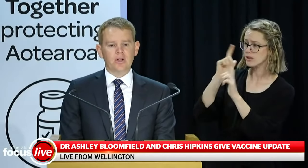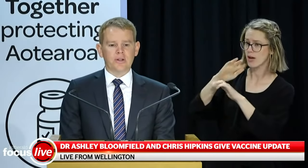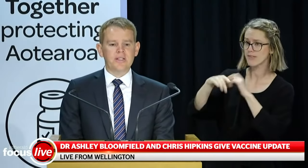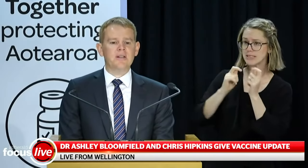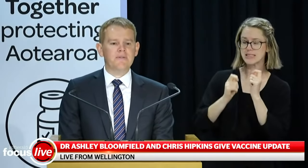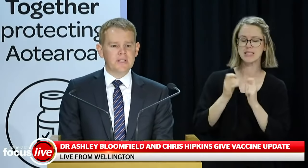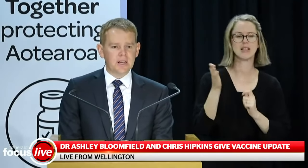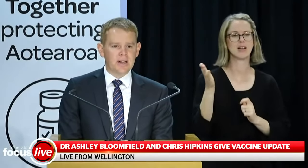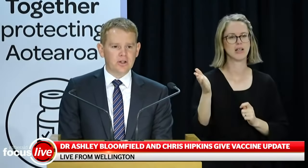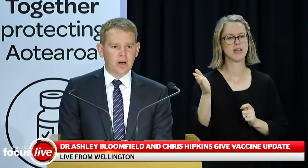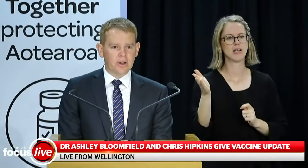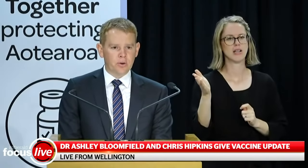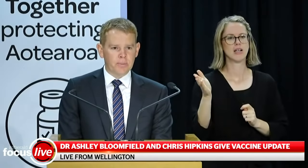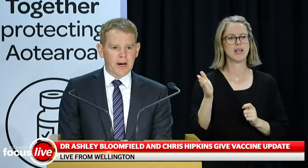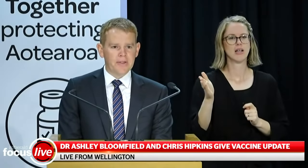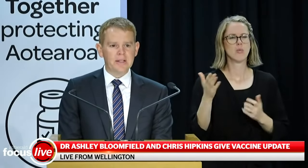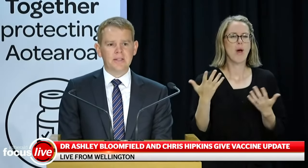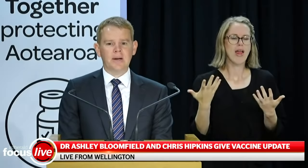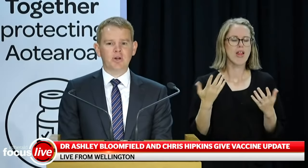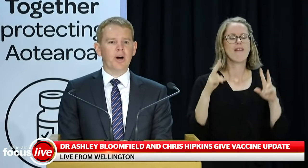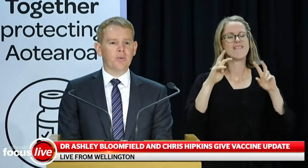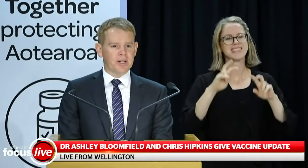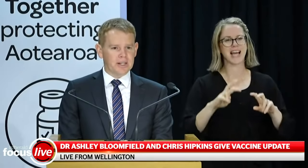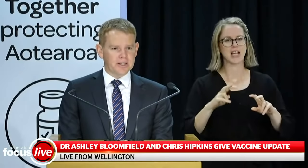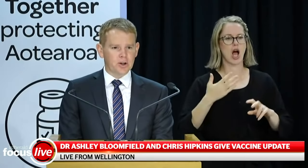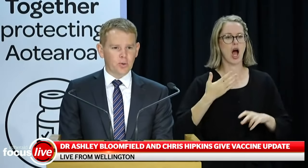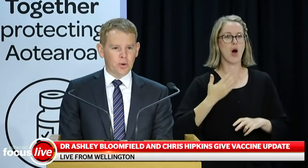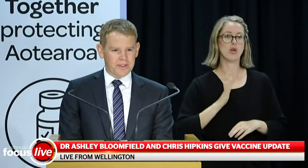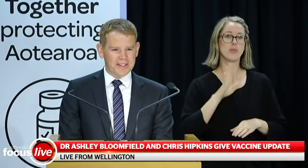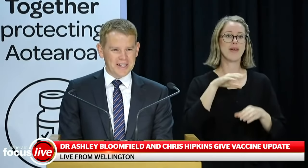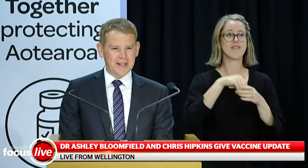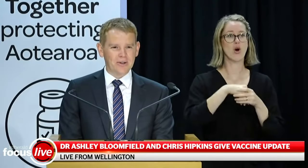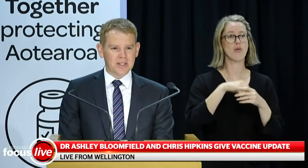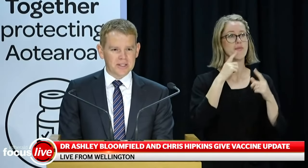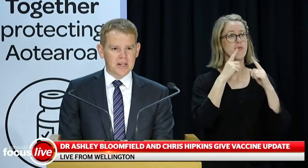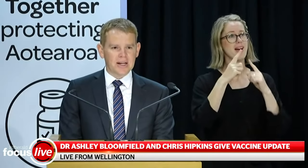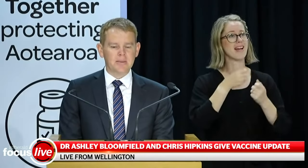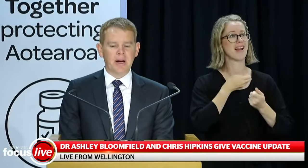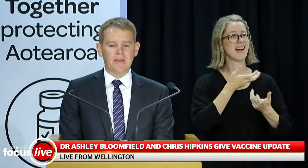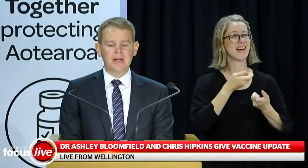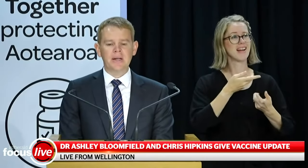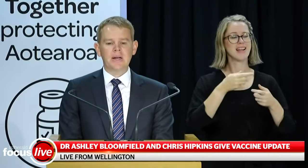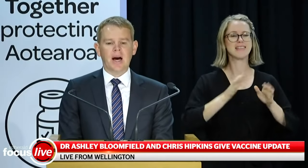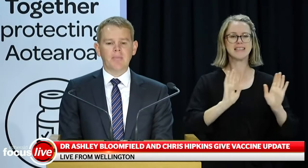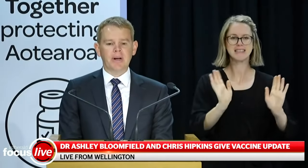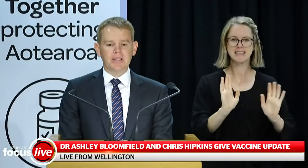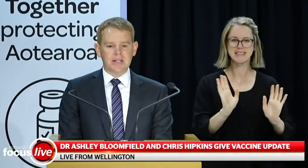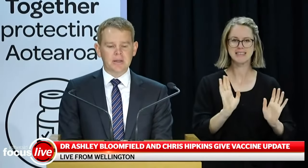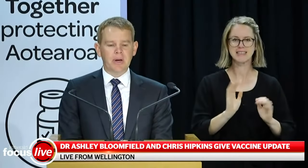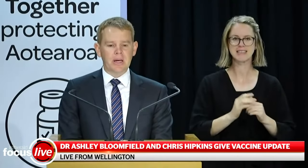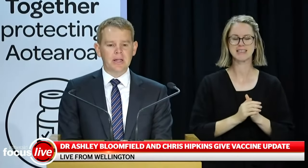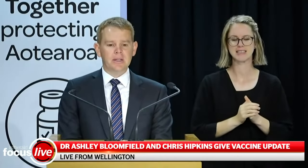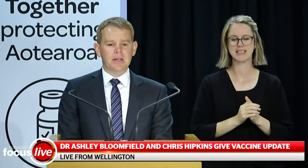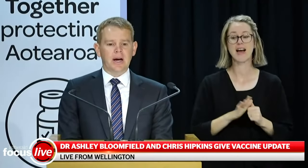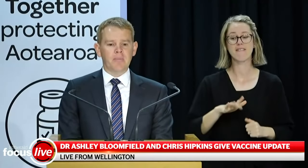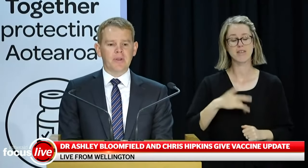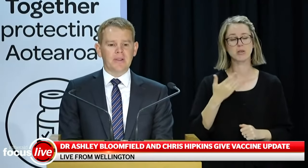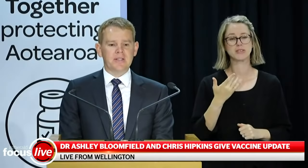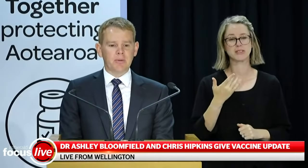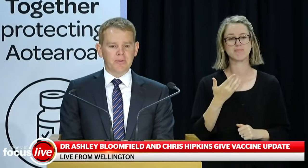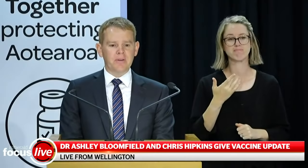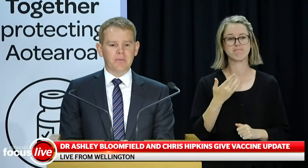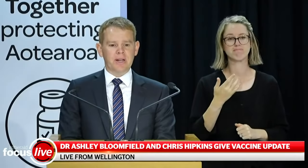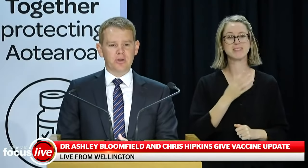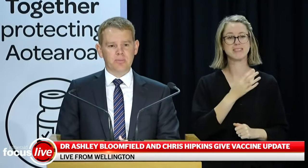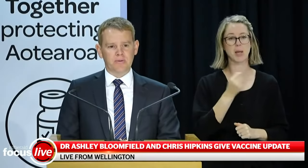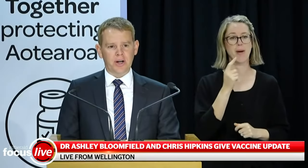tested? Look, there's an investigation going on about that, so I don't want to get into all of the details and ins and outs about that, but it does appear that